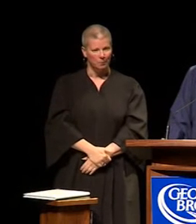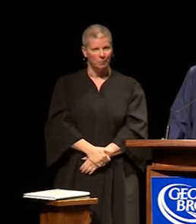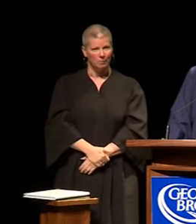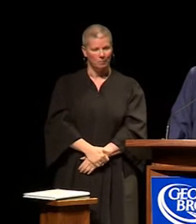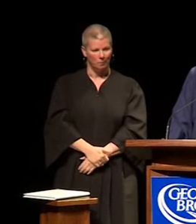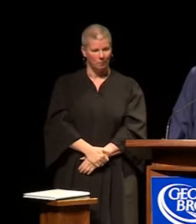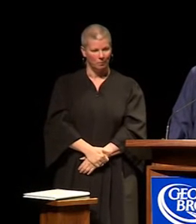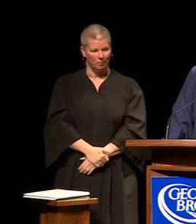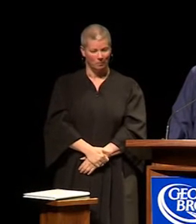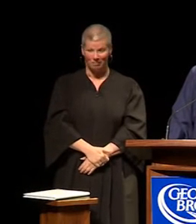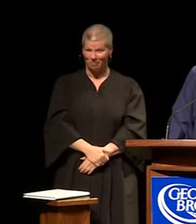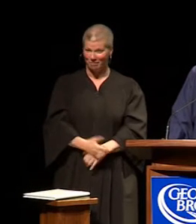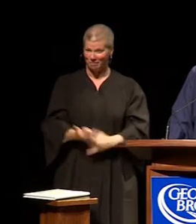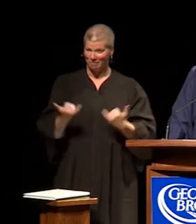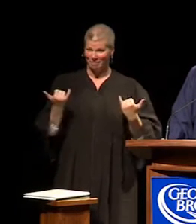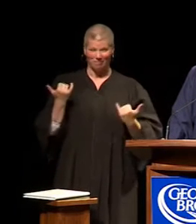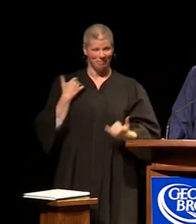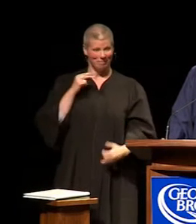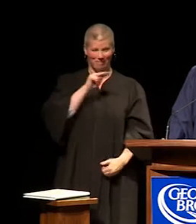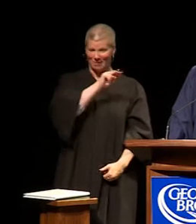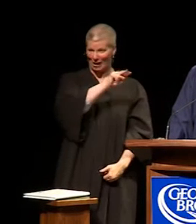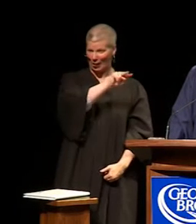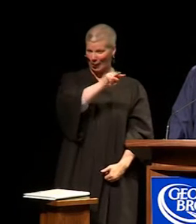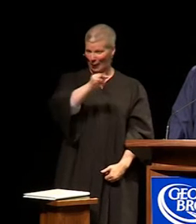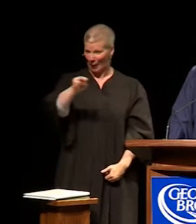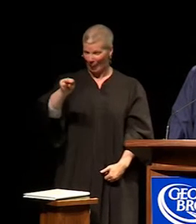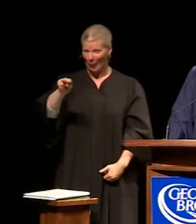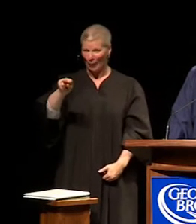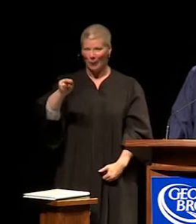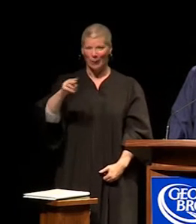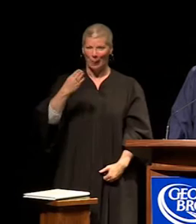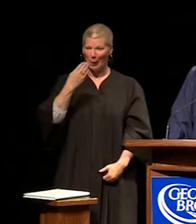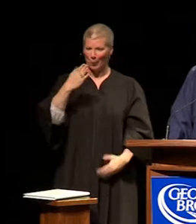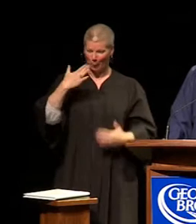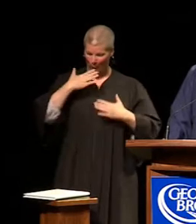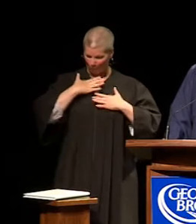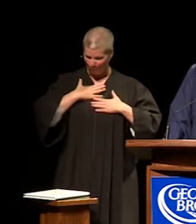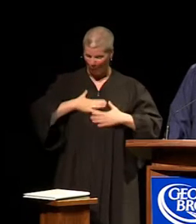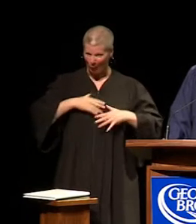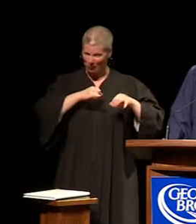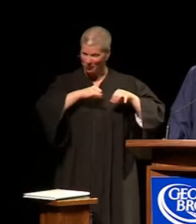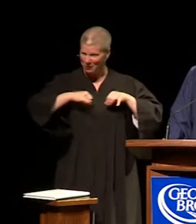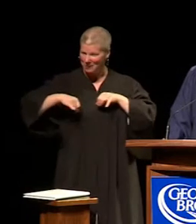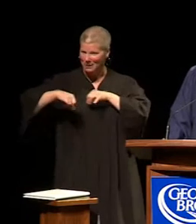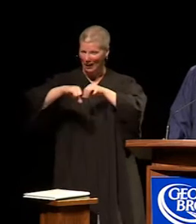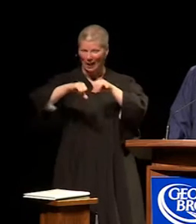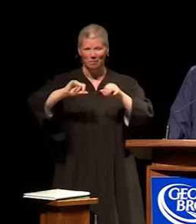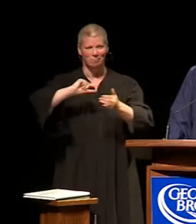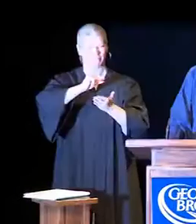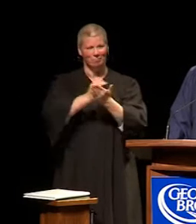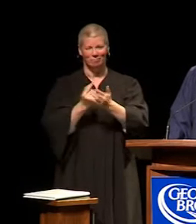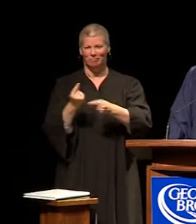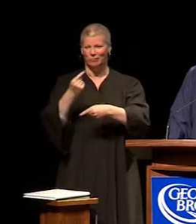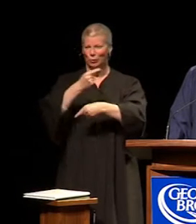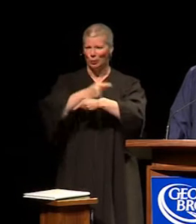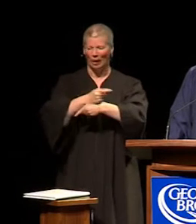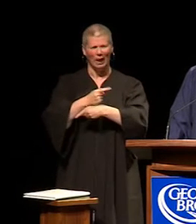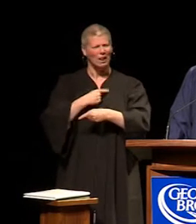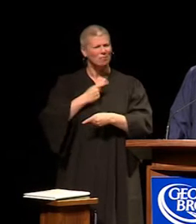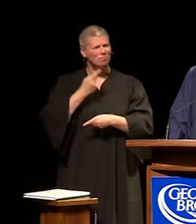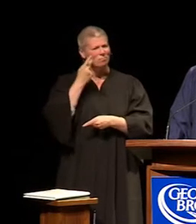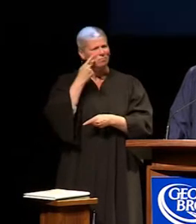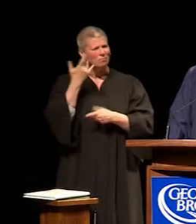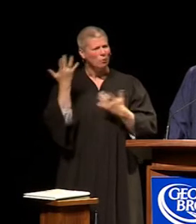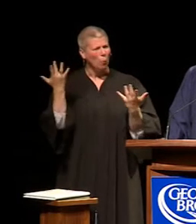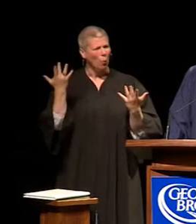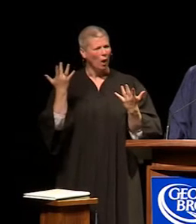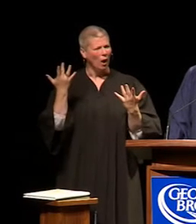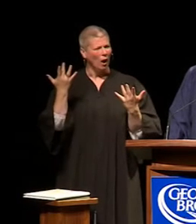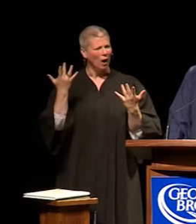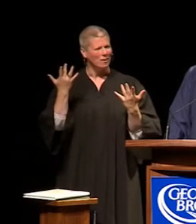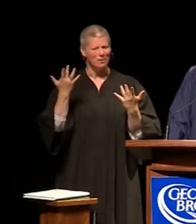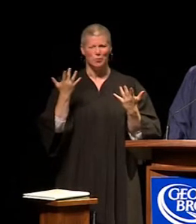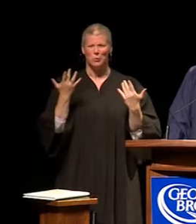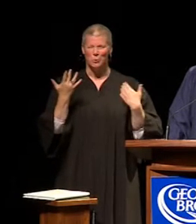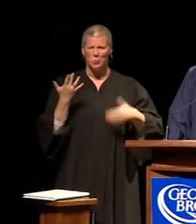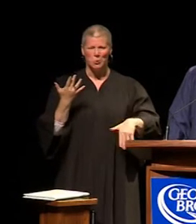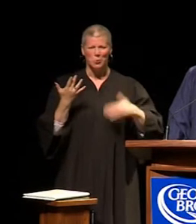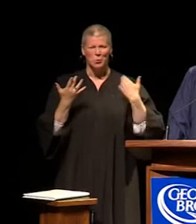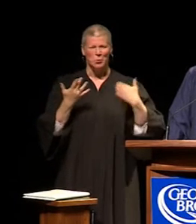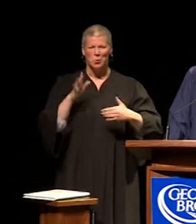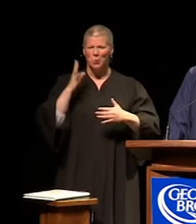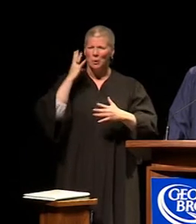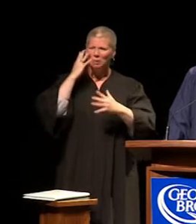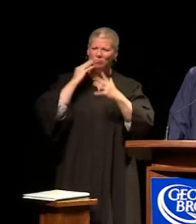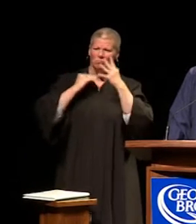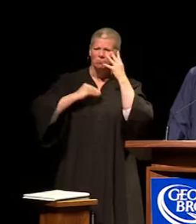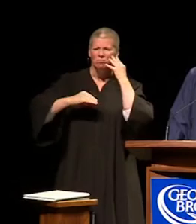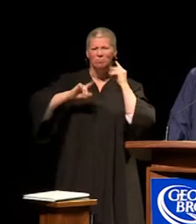When I look out at everyone graduating with me here today, I see many, many different journeys that got